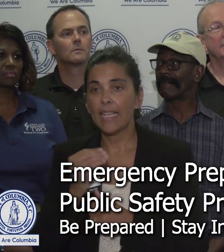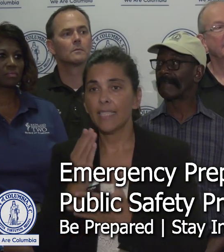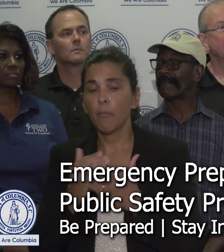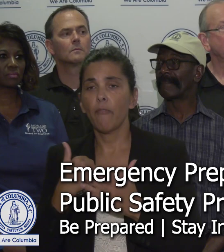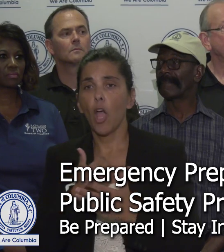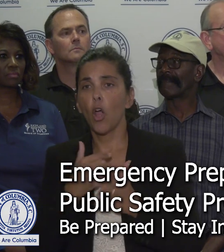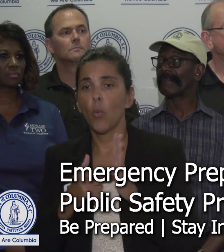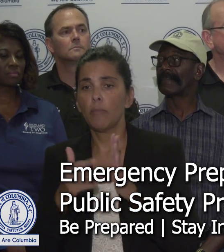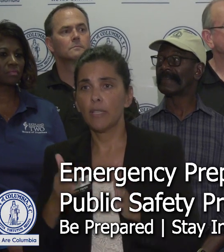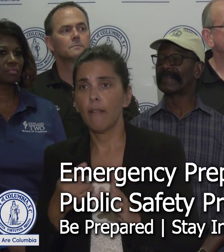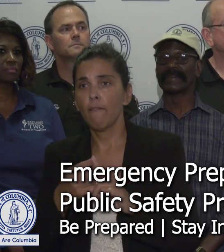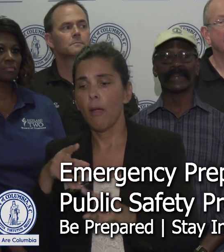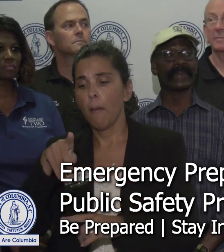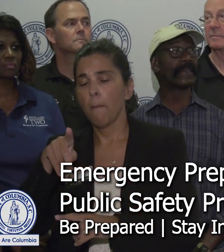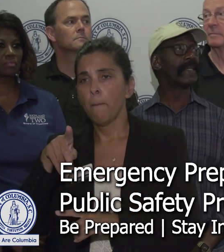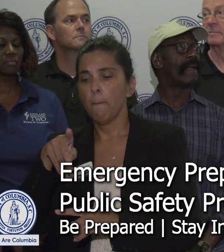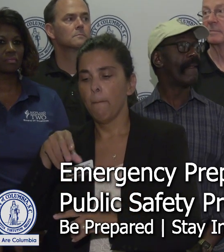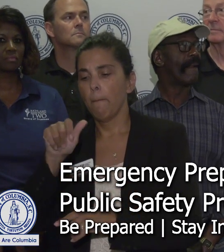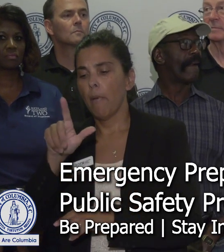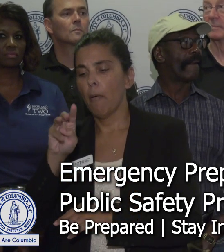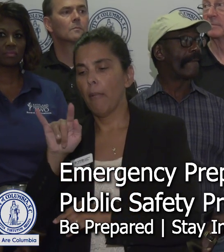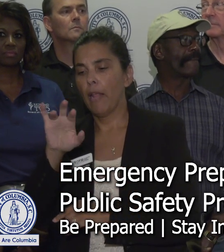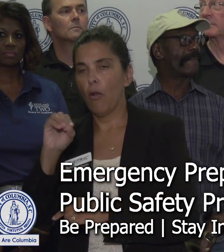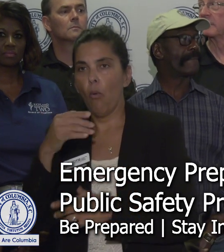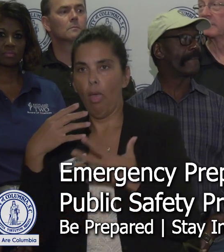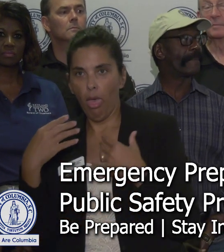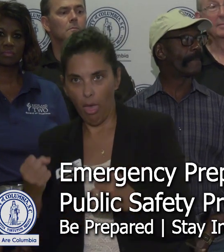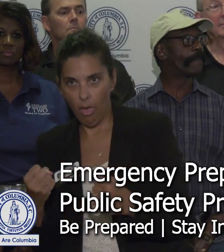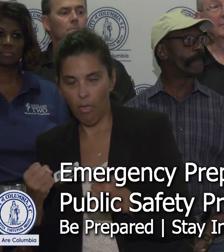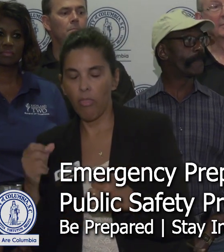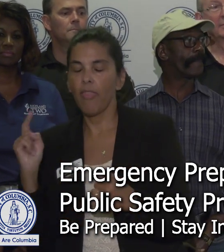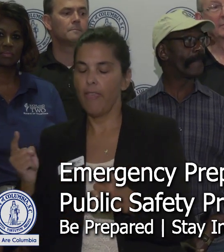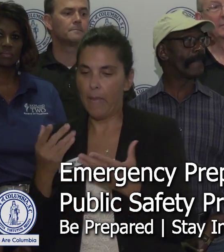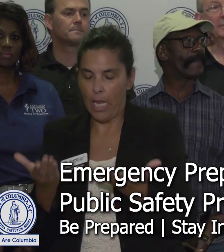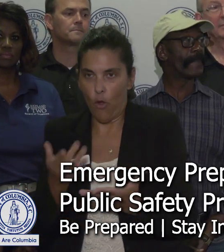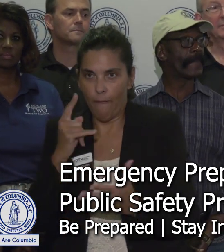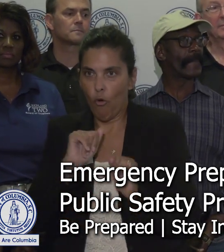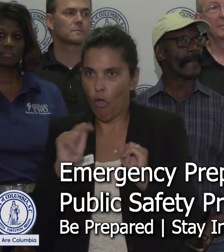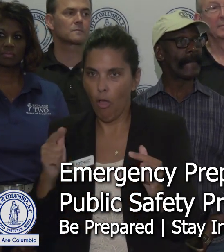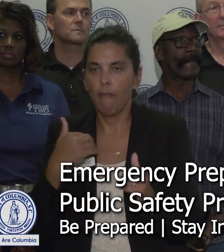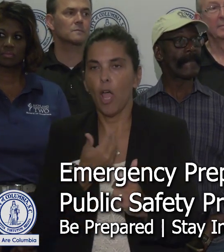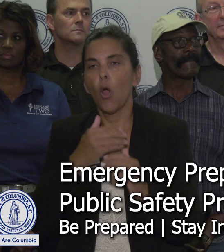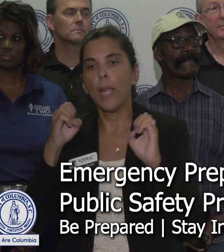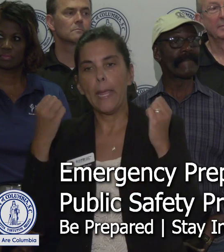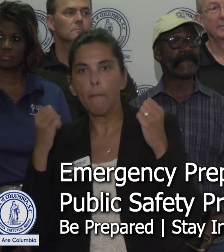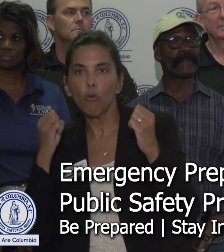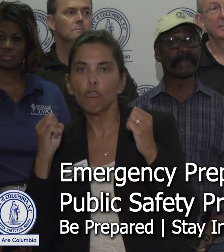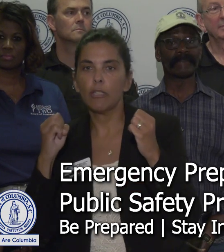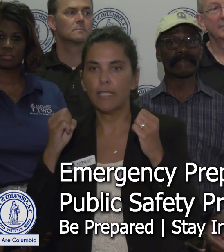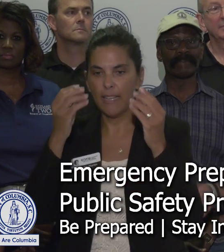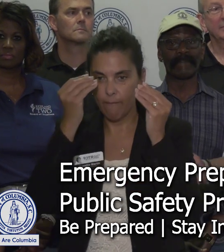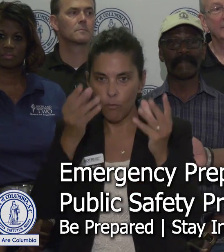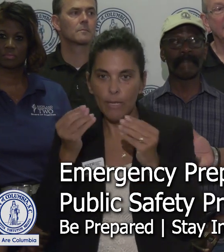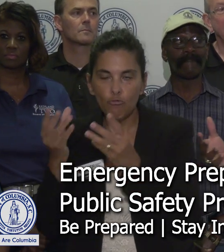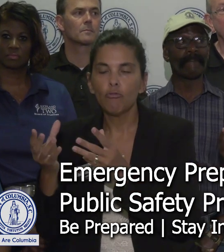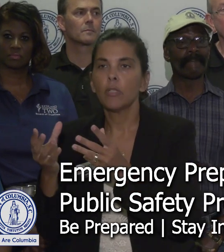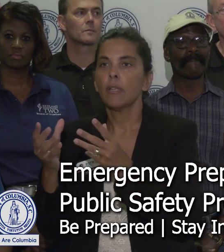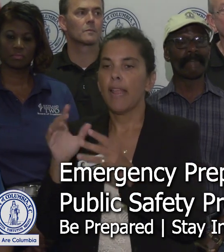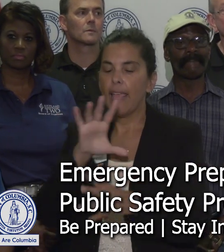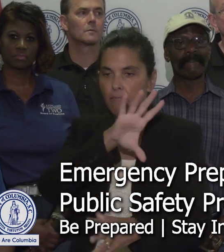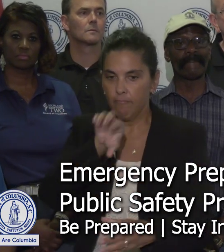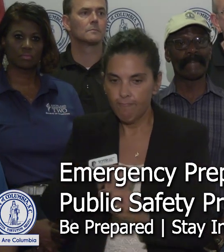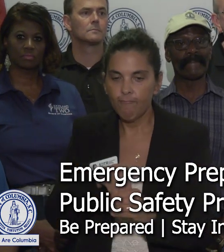our representatives from Palmetto Health, have been present in all of our emergency briefings and actively participating.